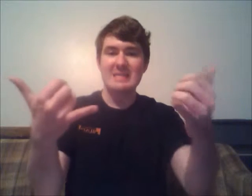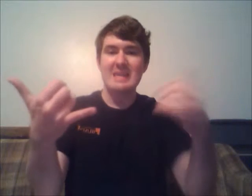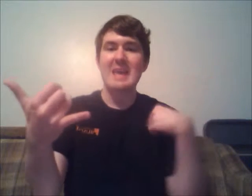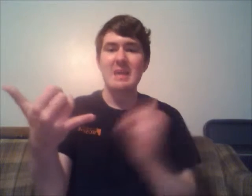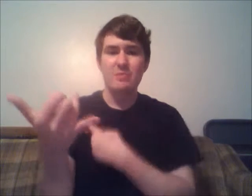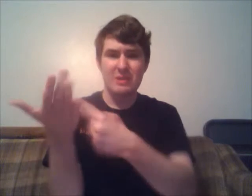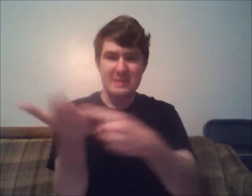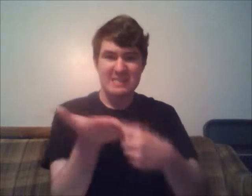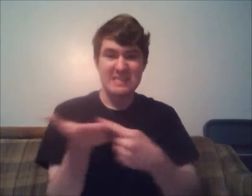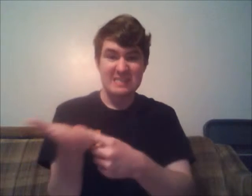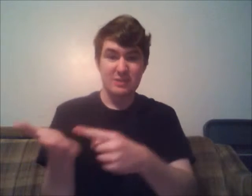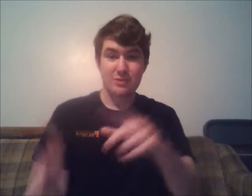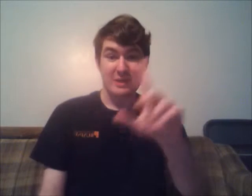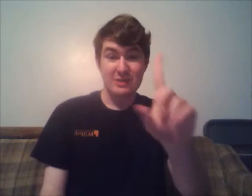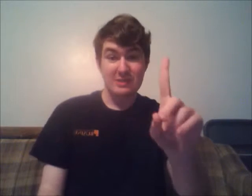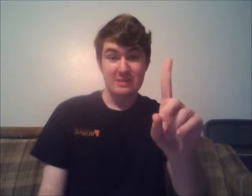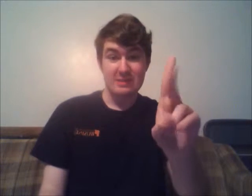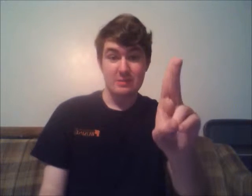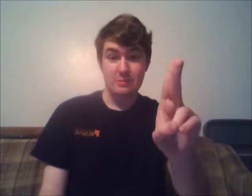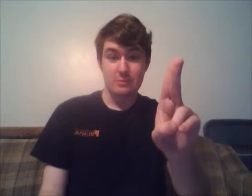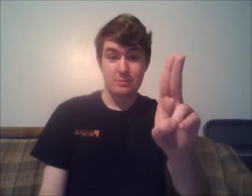today we're going to be discussing durations,